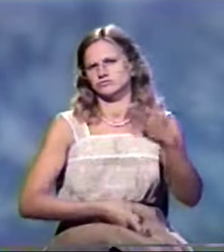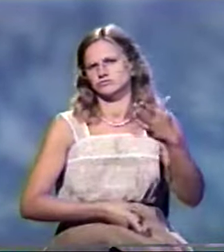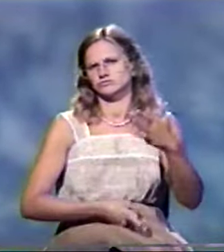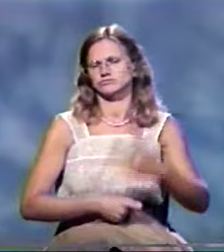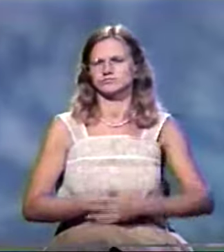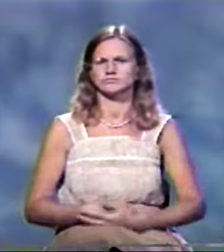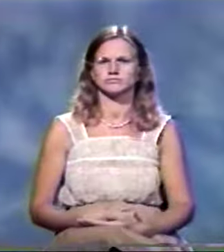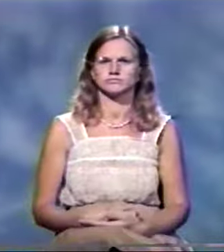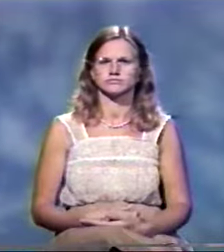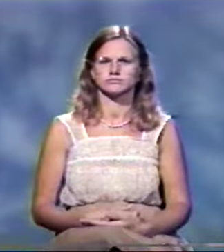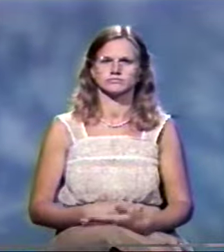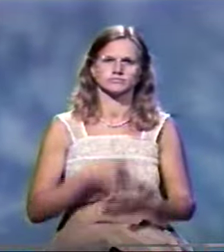To charge.